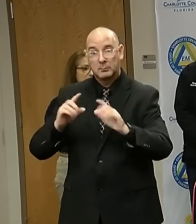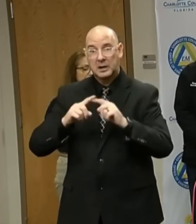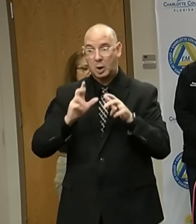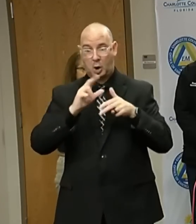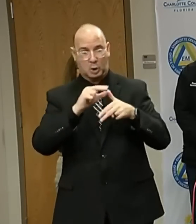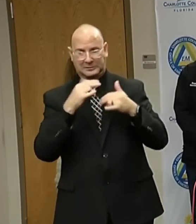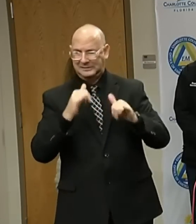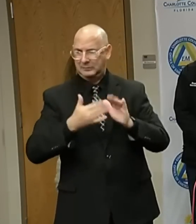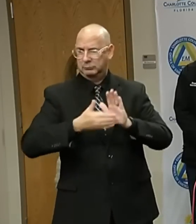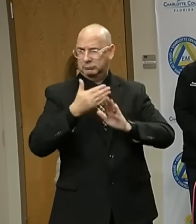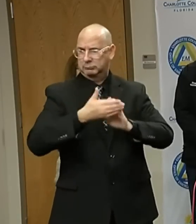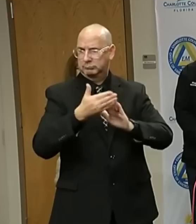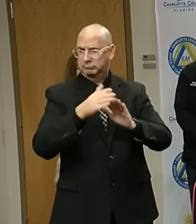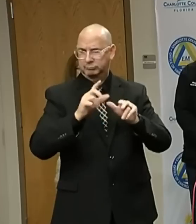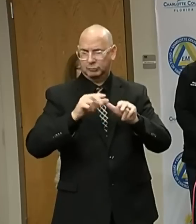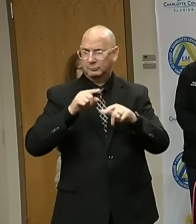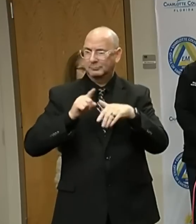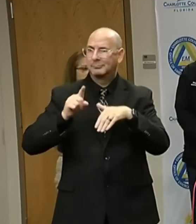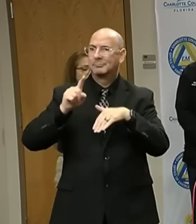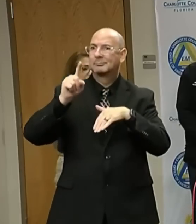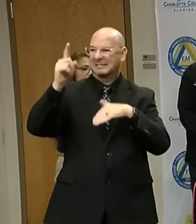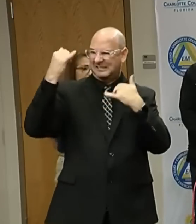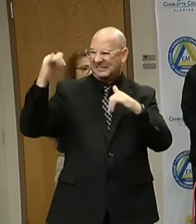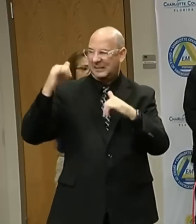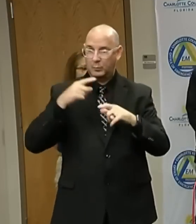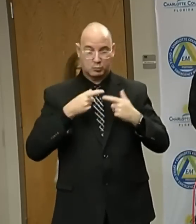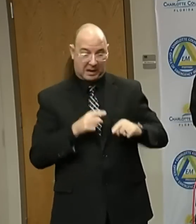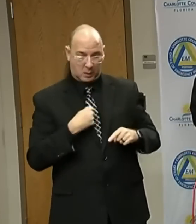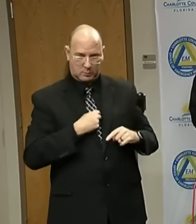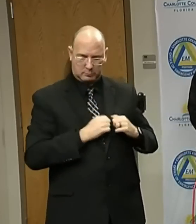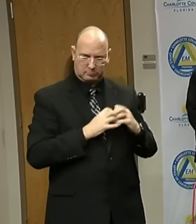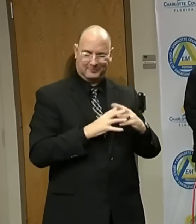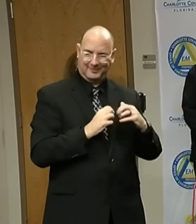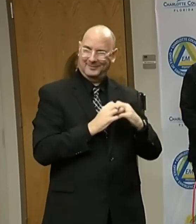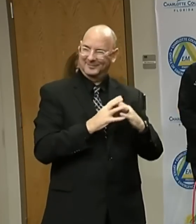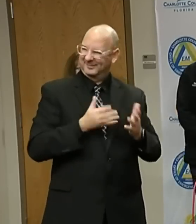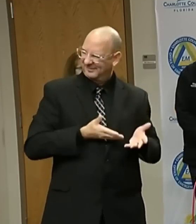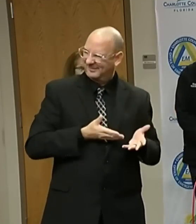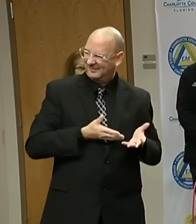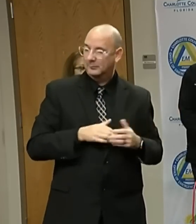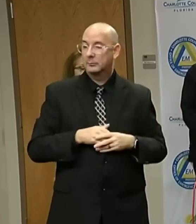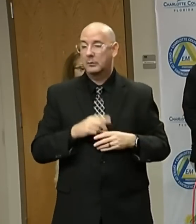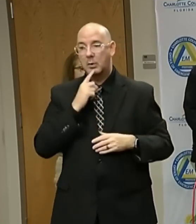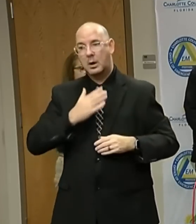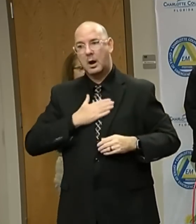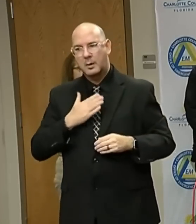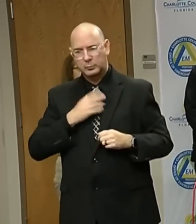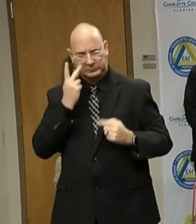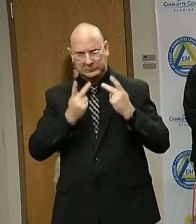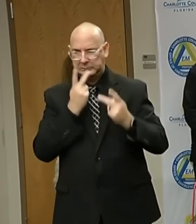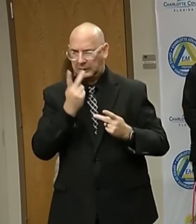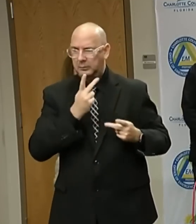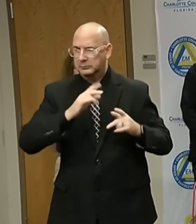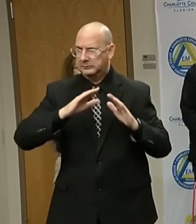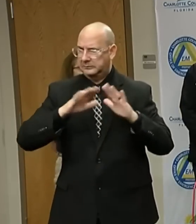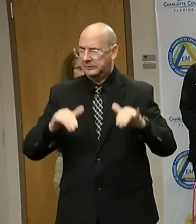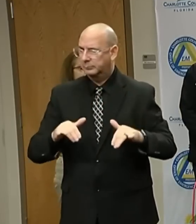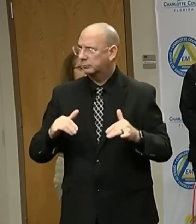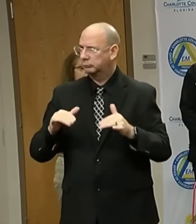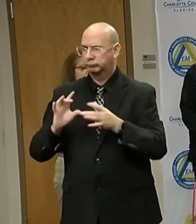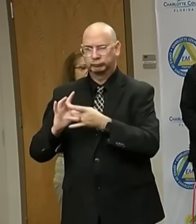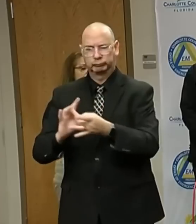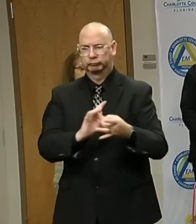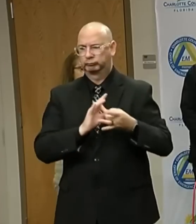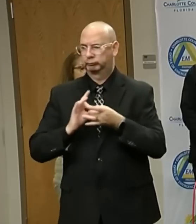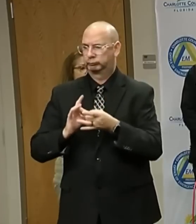work 24/7 to do so. I'm actually pleased with parts of the system that I've seen a little bit further to the west of here